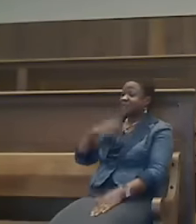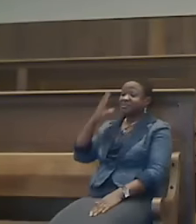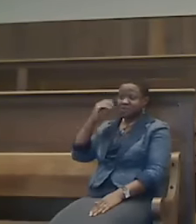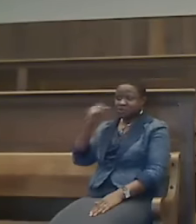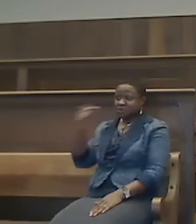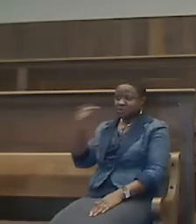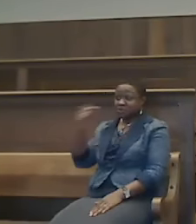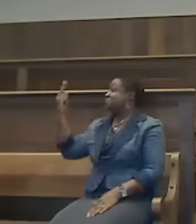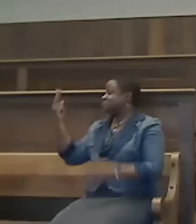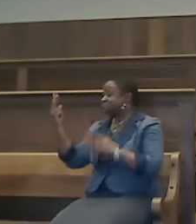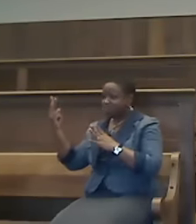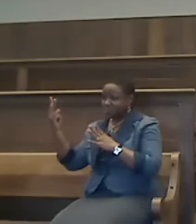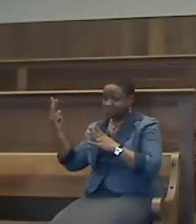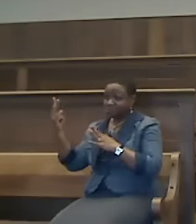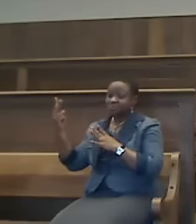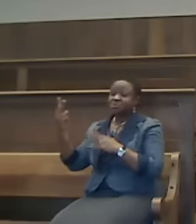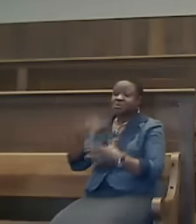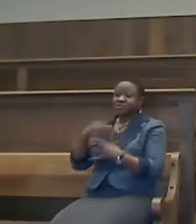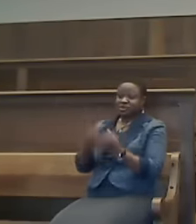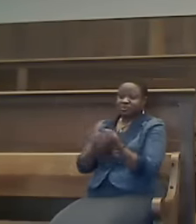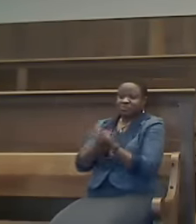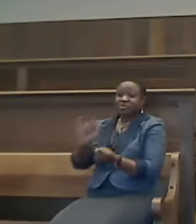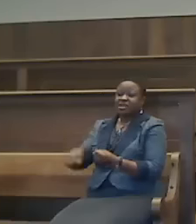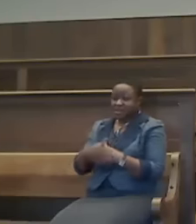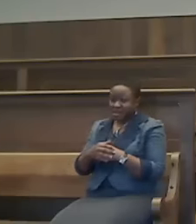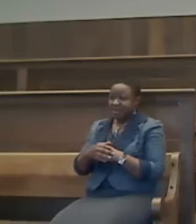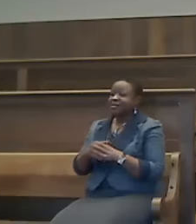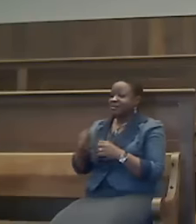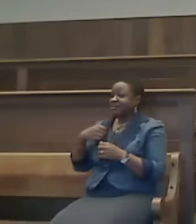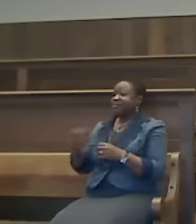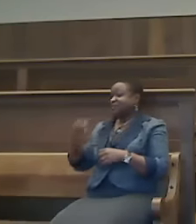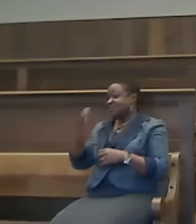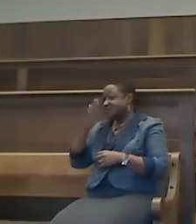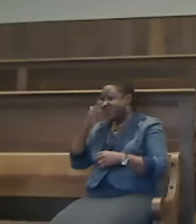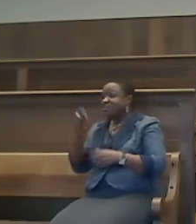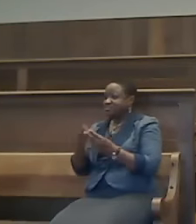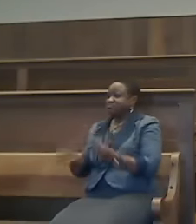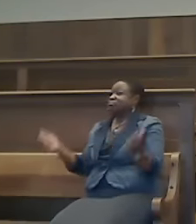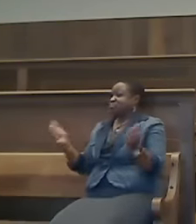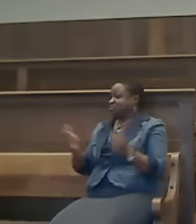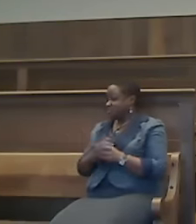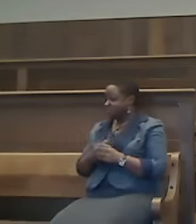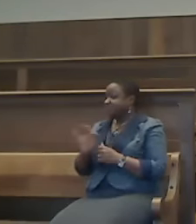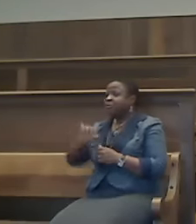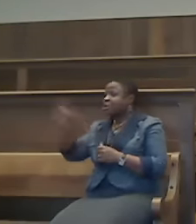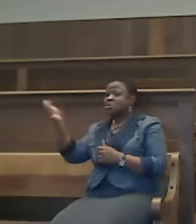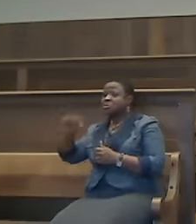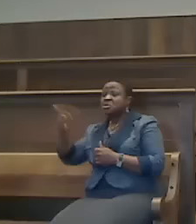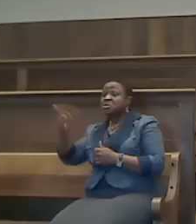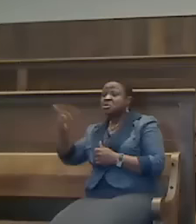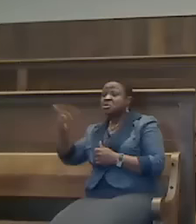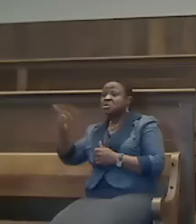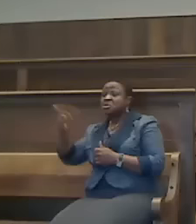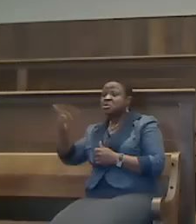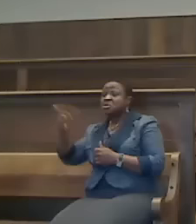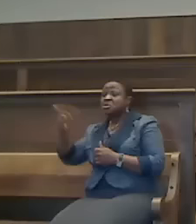we have 2 interesting supporters where the odor disappeared. Okay. Anything else? Anyone